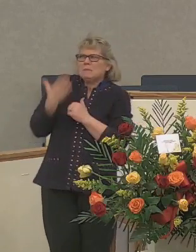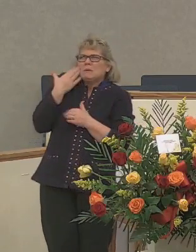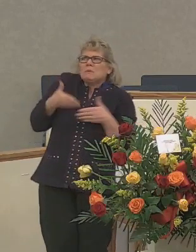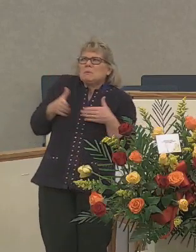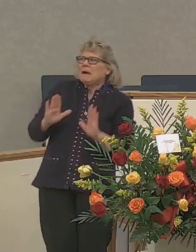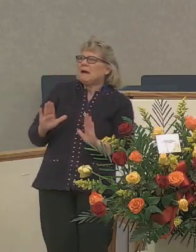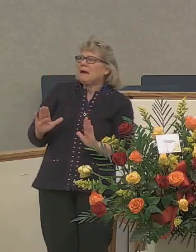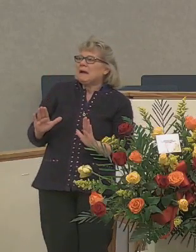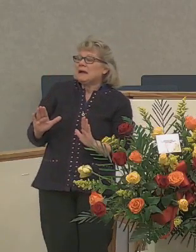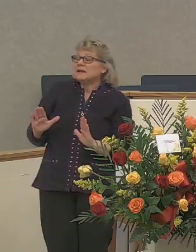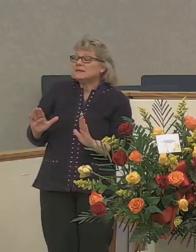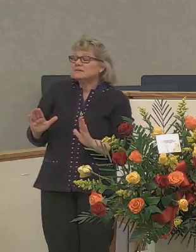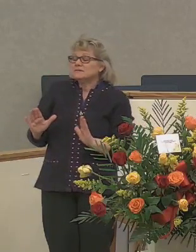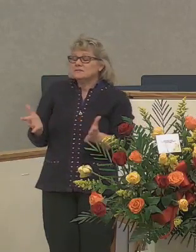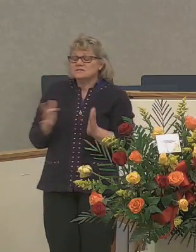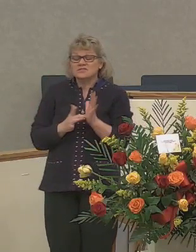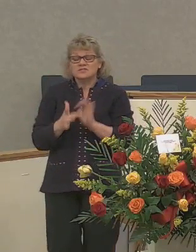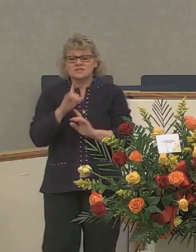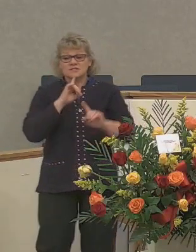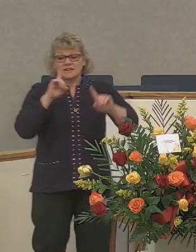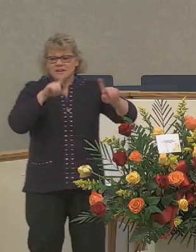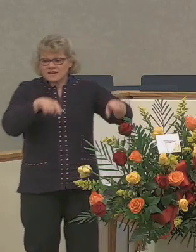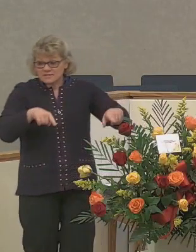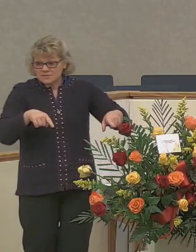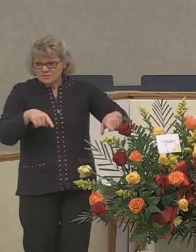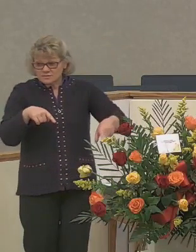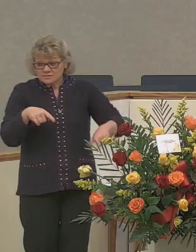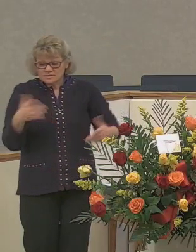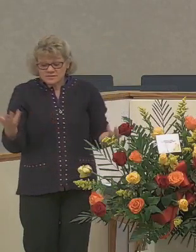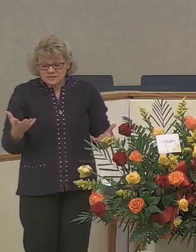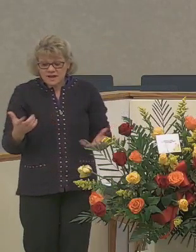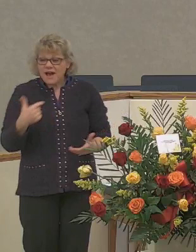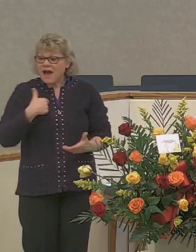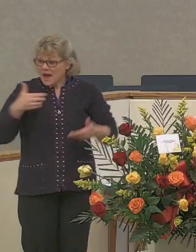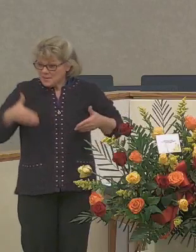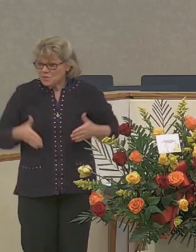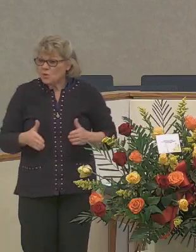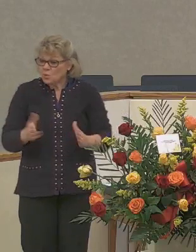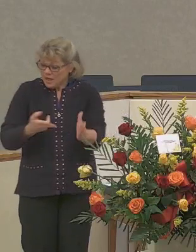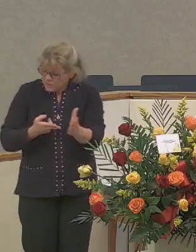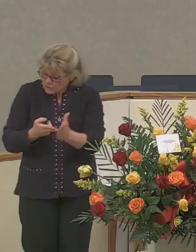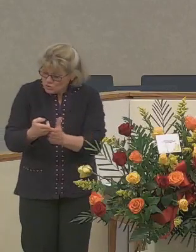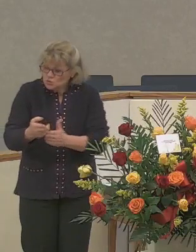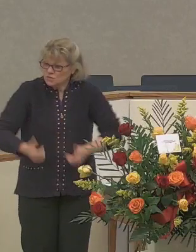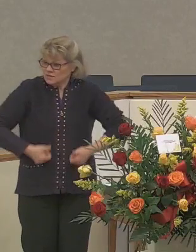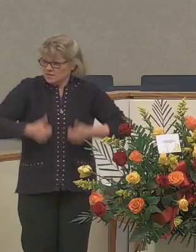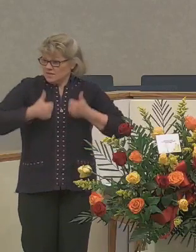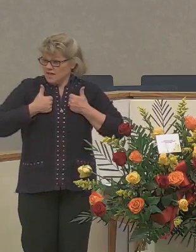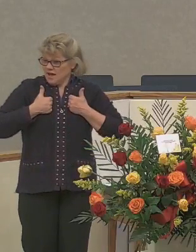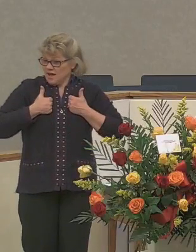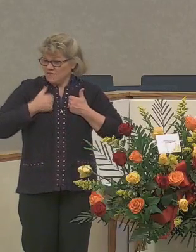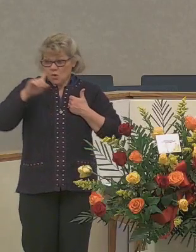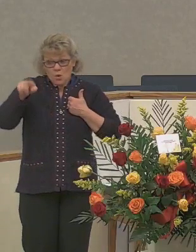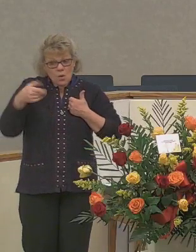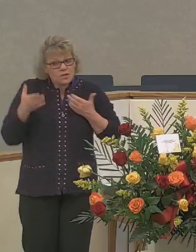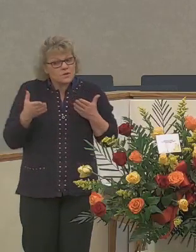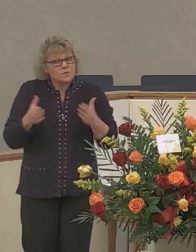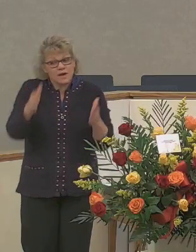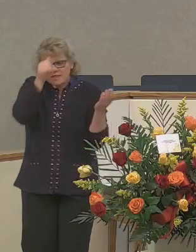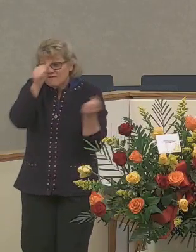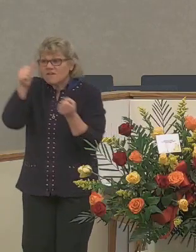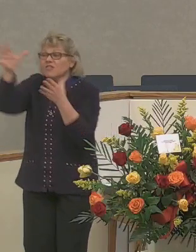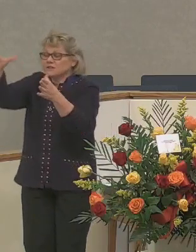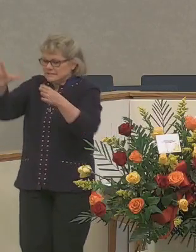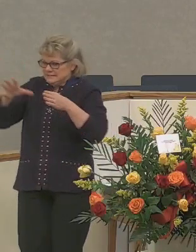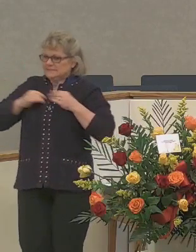way? Then Jesus saith unto him, I am the way, the truth, and the life. No man cometh unto